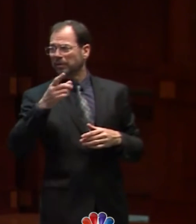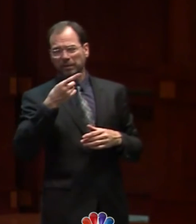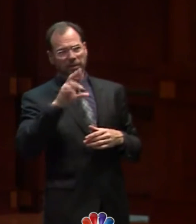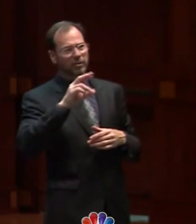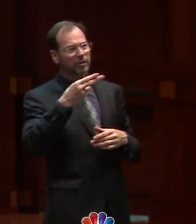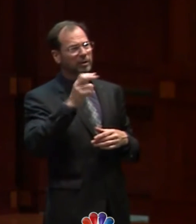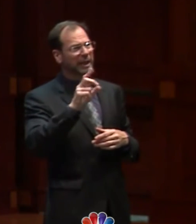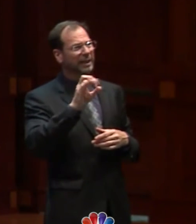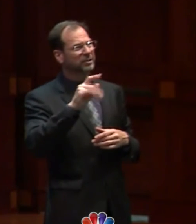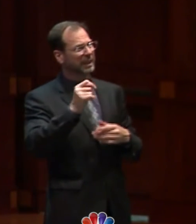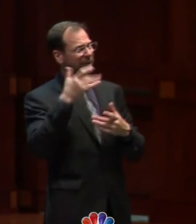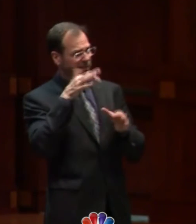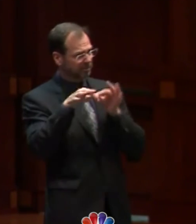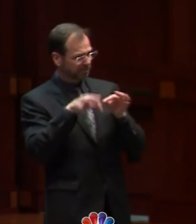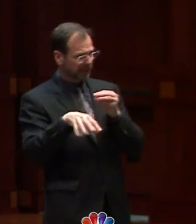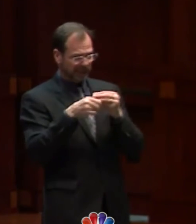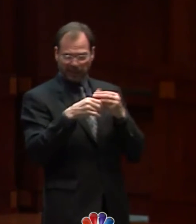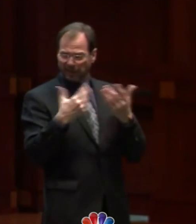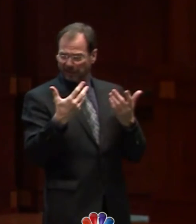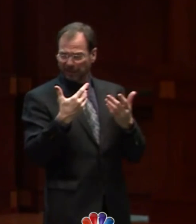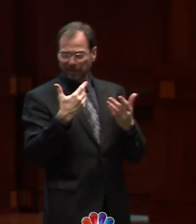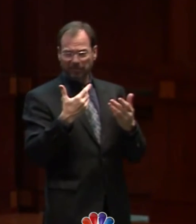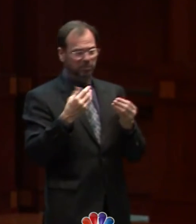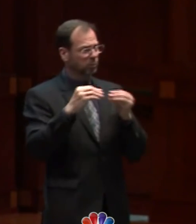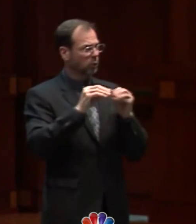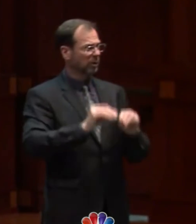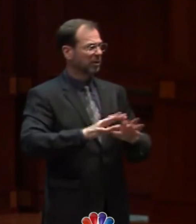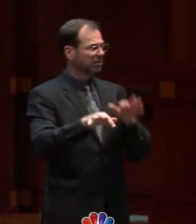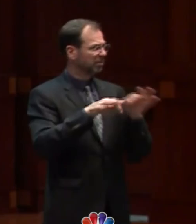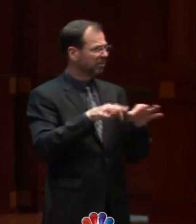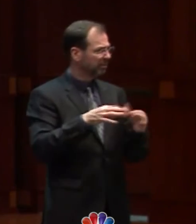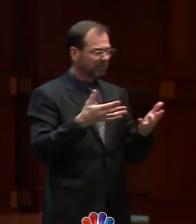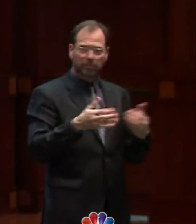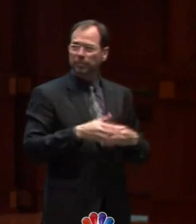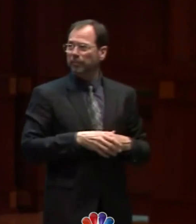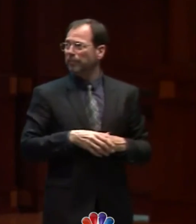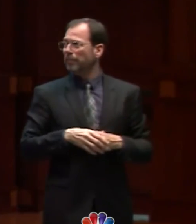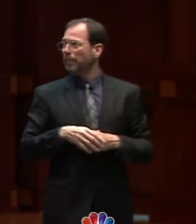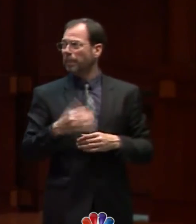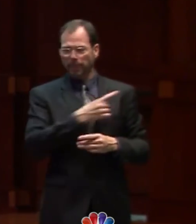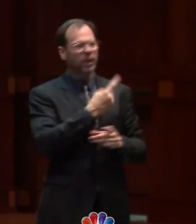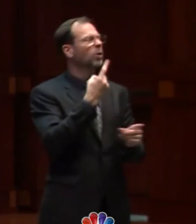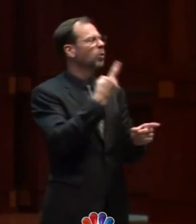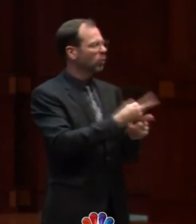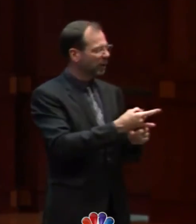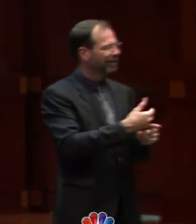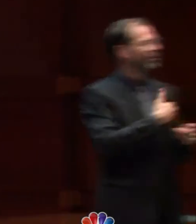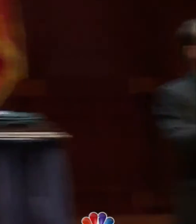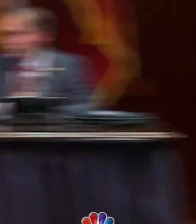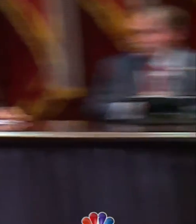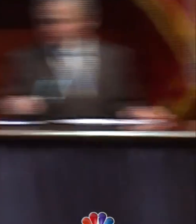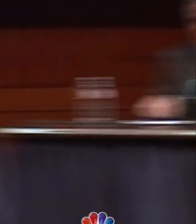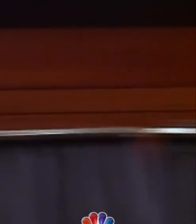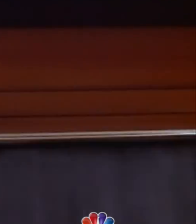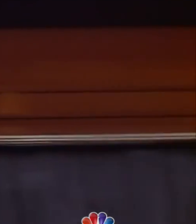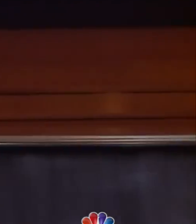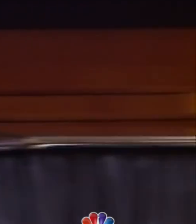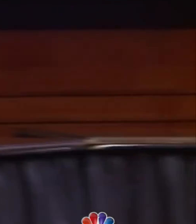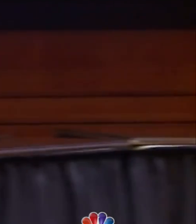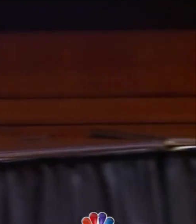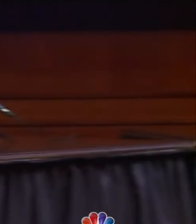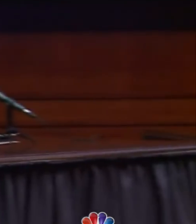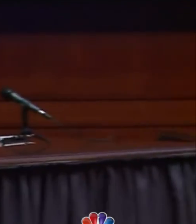or anybody else who wants to weigh in and provide more clarity. Well, you're right, Governor. We are working on ways to make sure that we